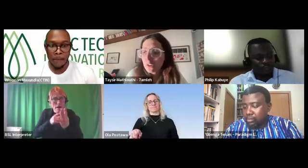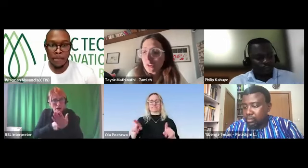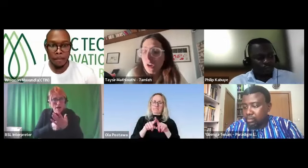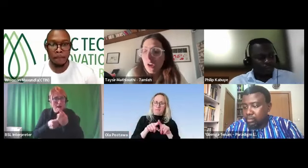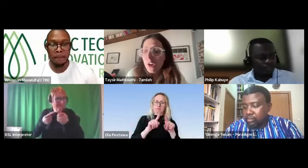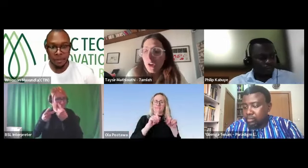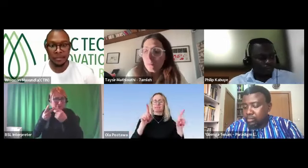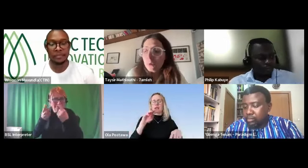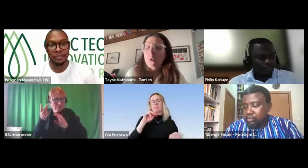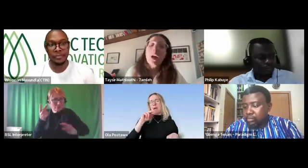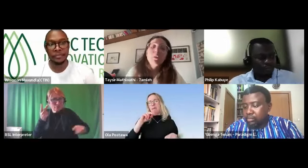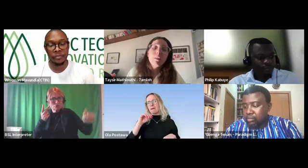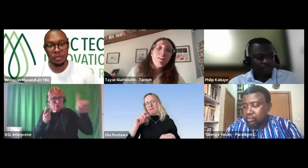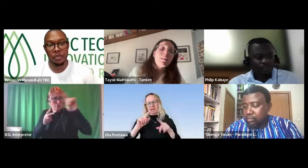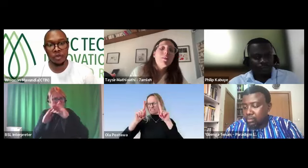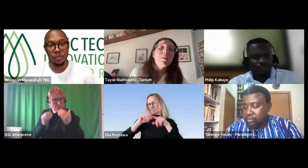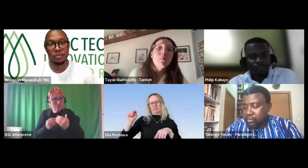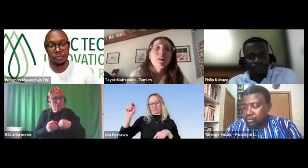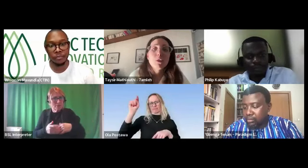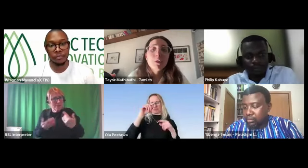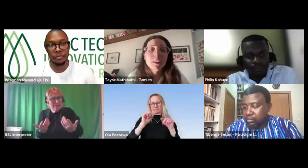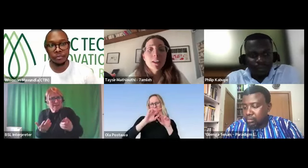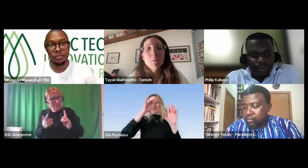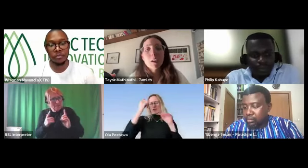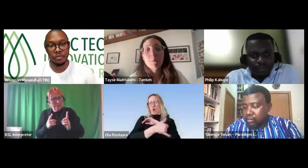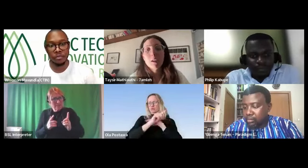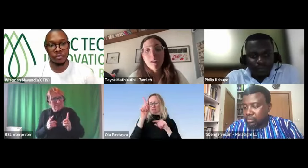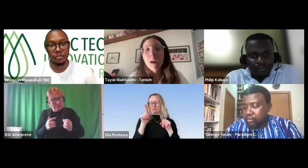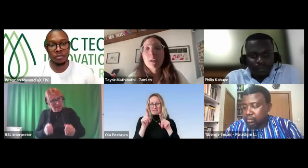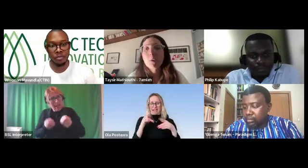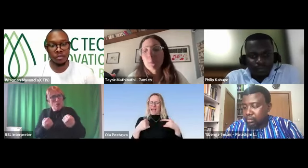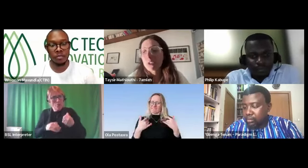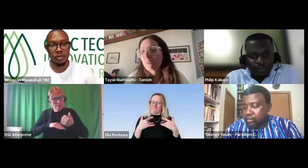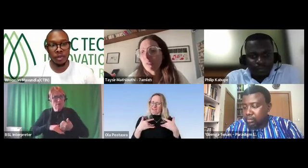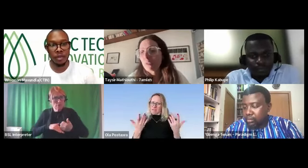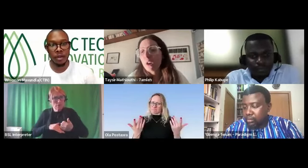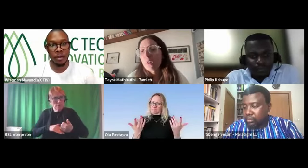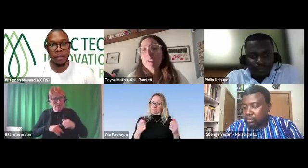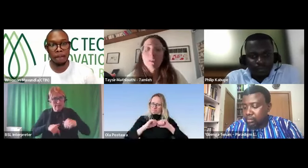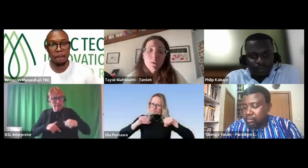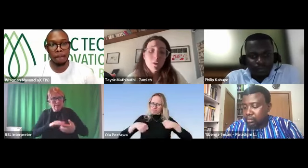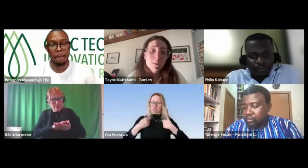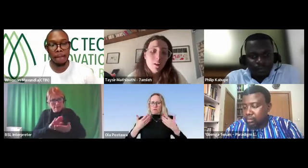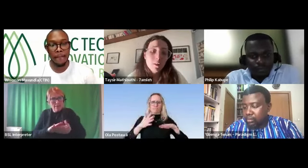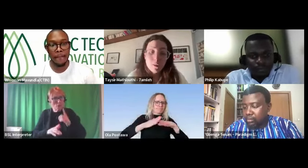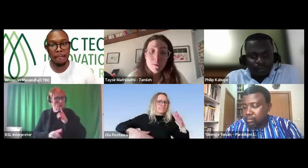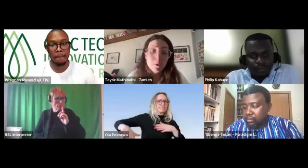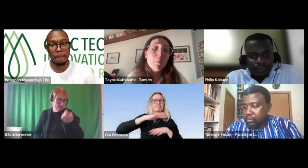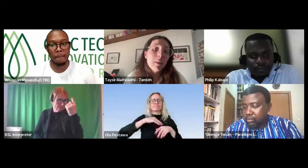different situations. So I do think that's the position we're taking. We're at Hamle, we're pushing for holding